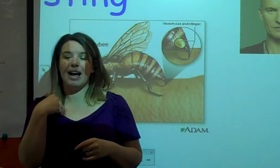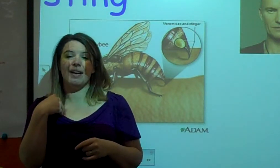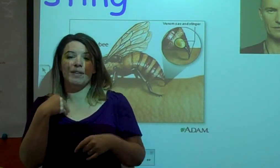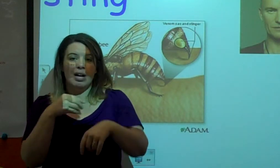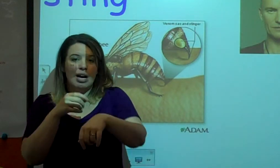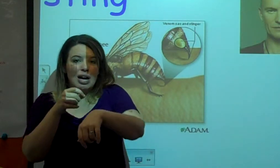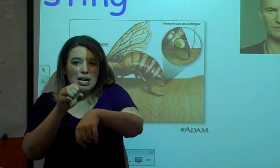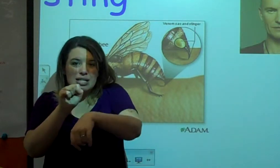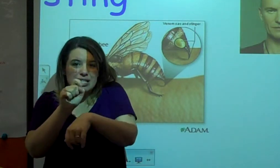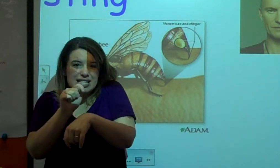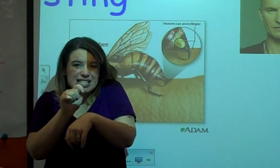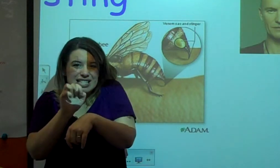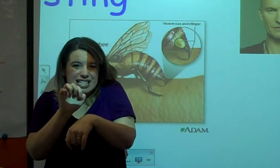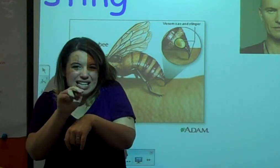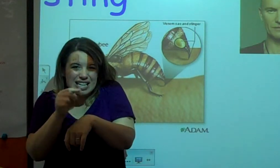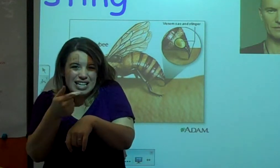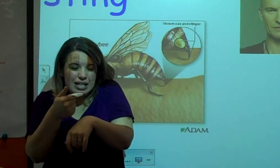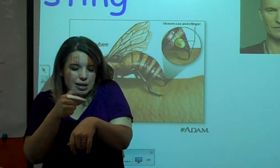have a sting.